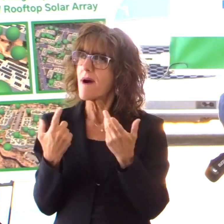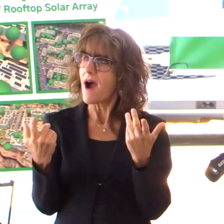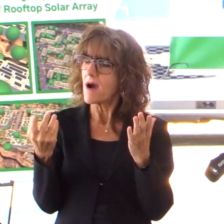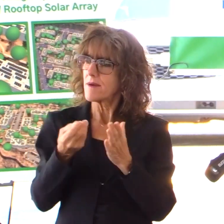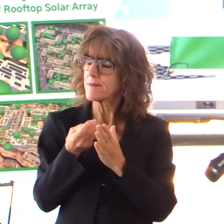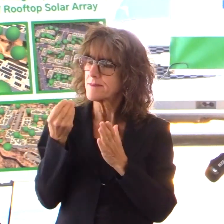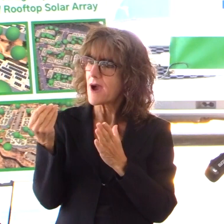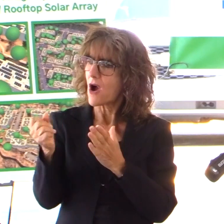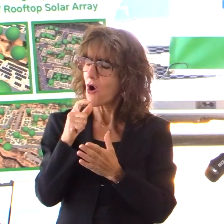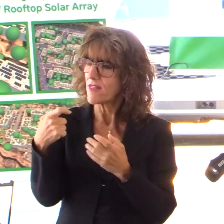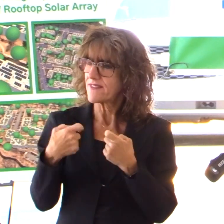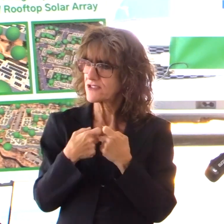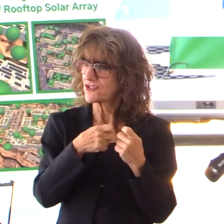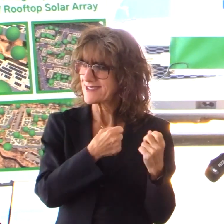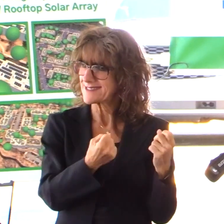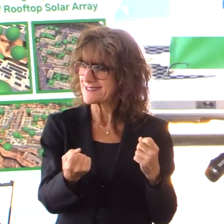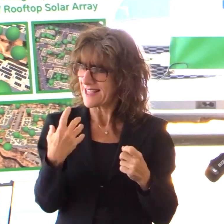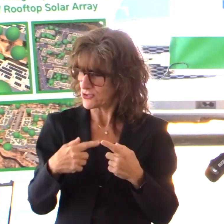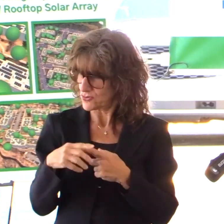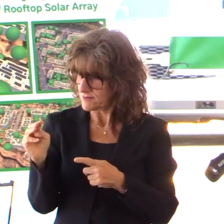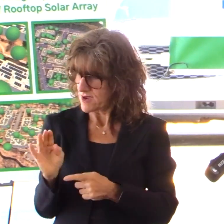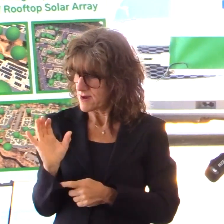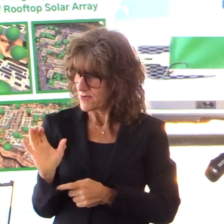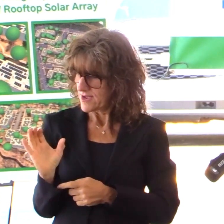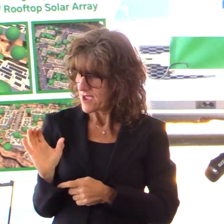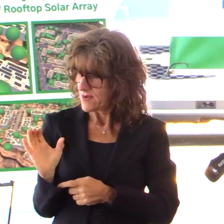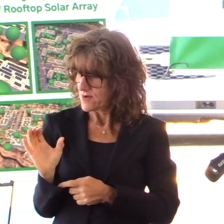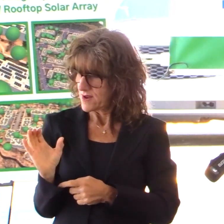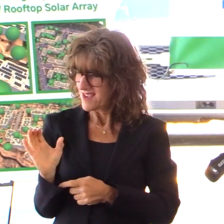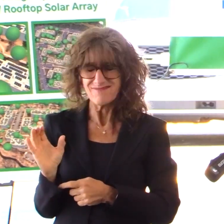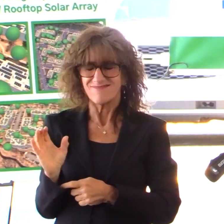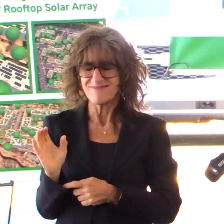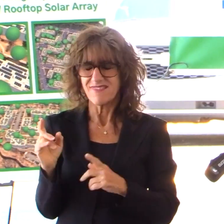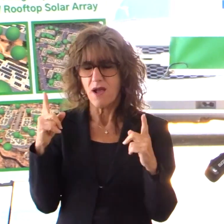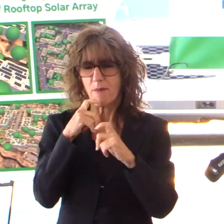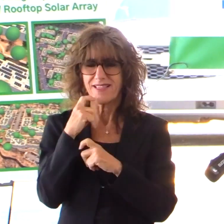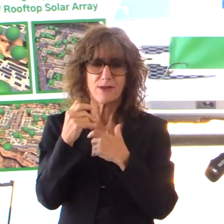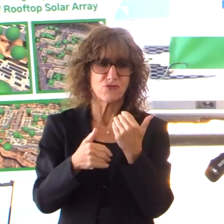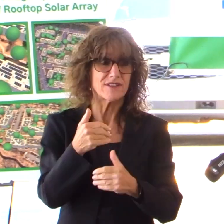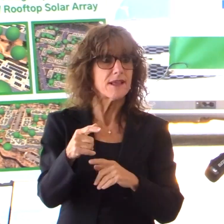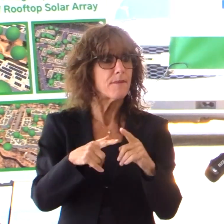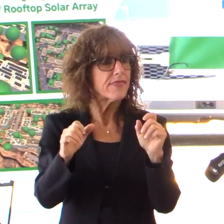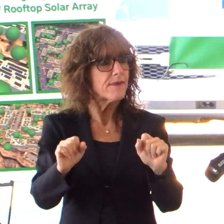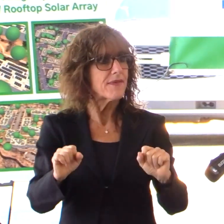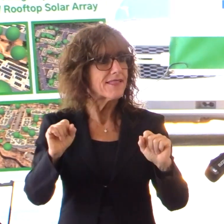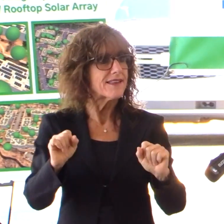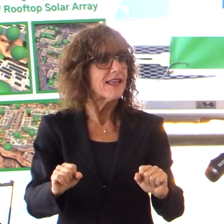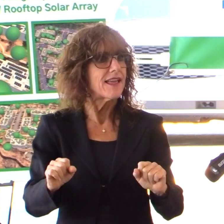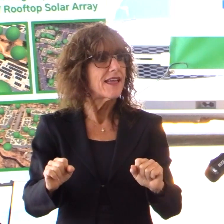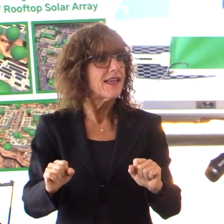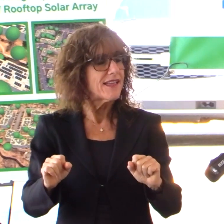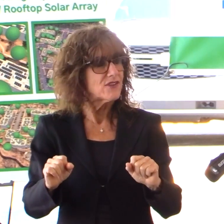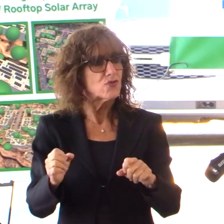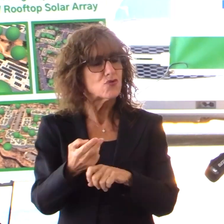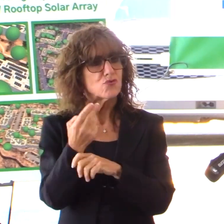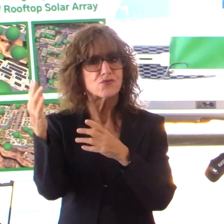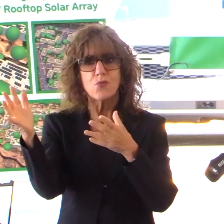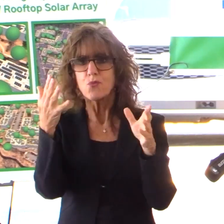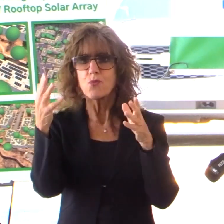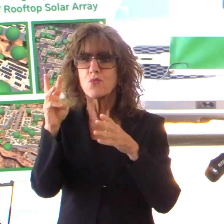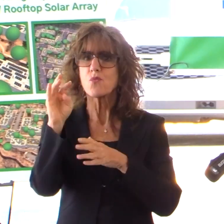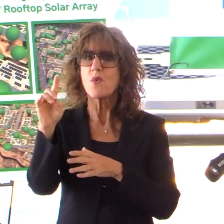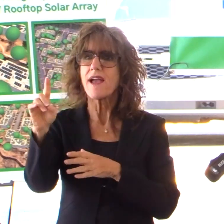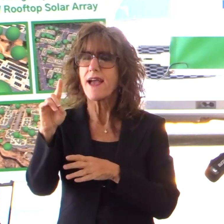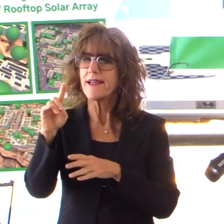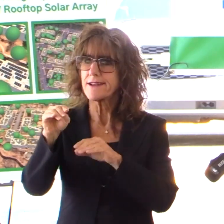electric and send it to Montgomery County? But it's a complicated process. But the ability to onshore that wind and get it into the grid,